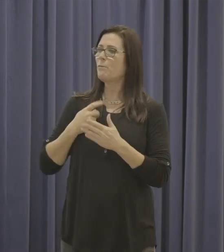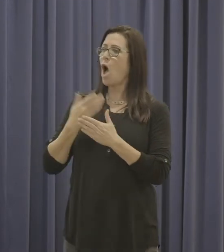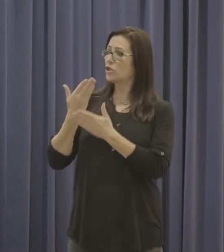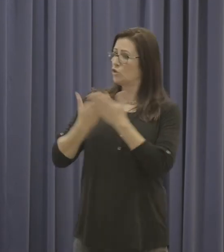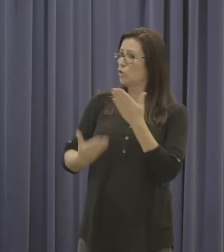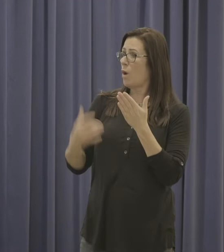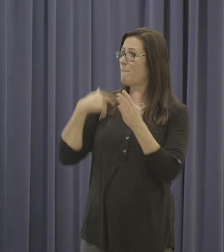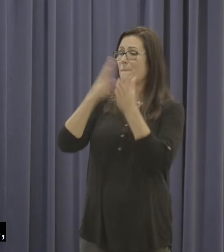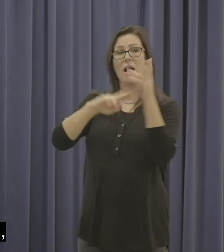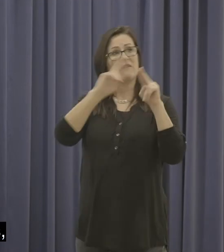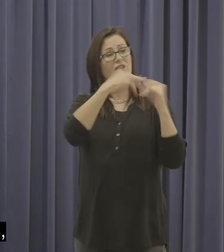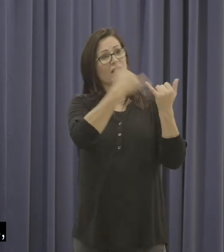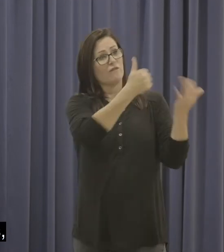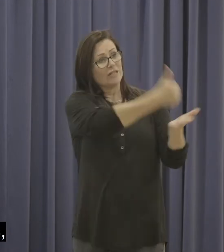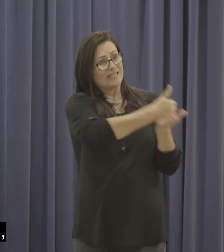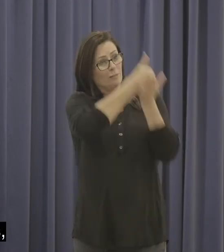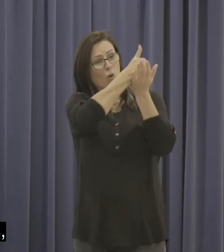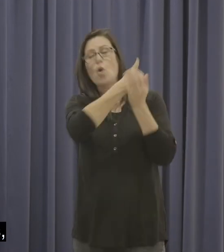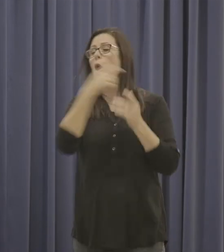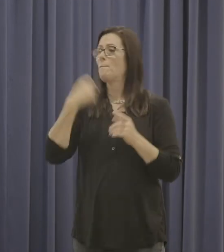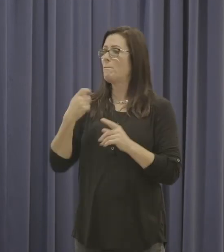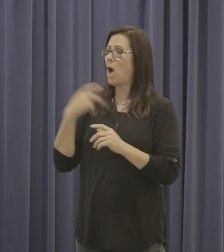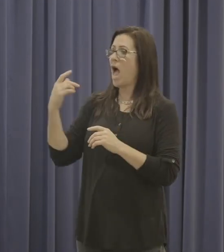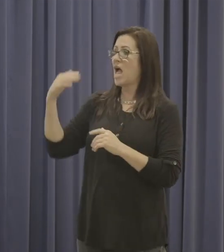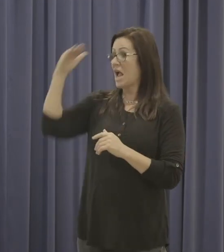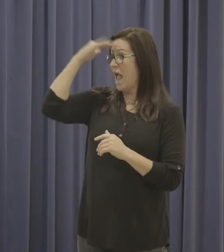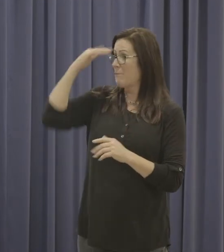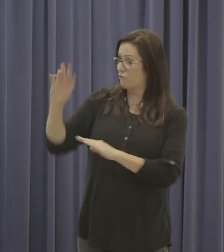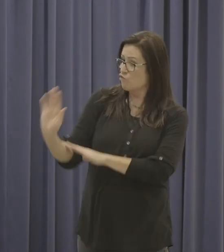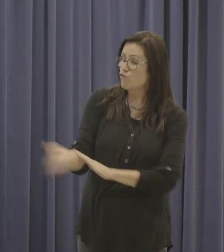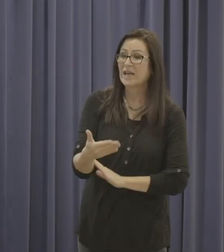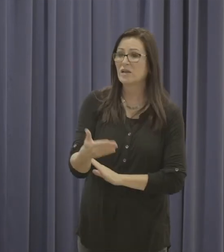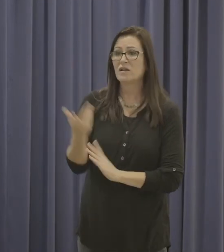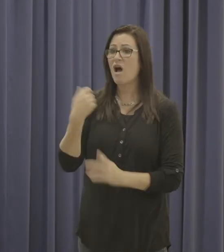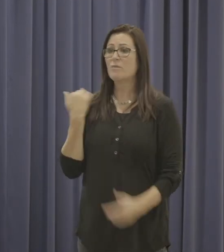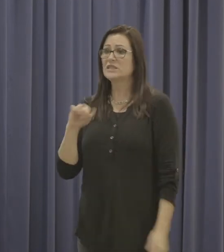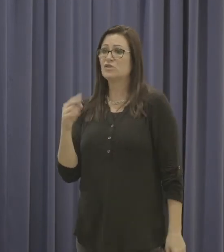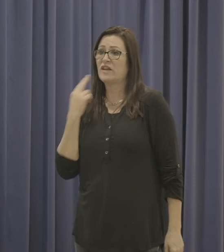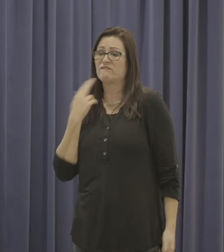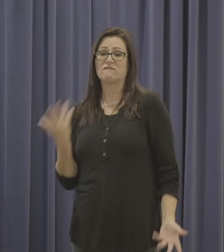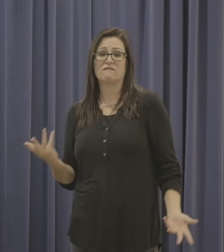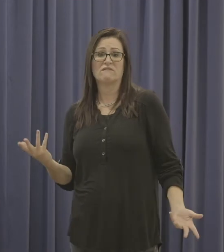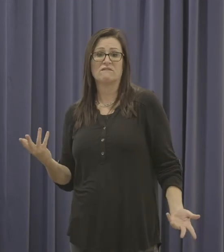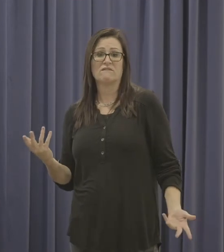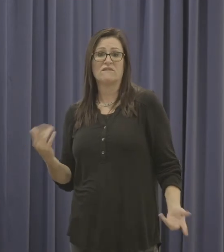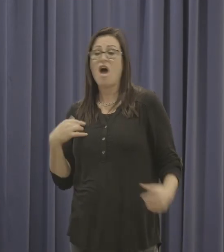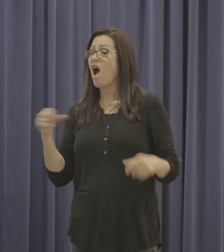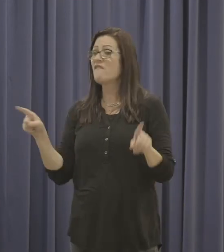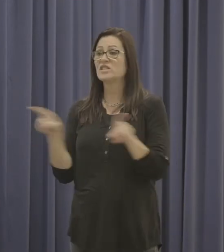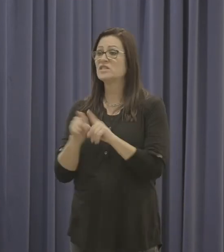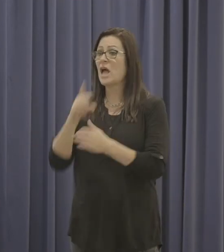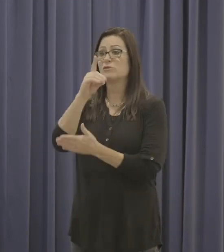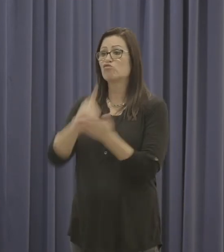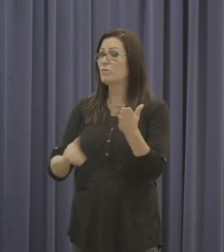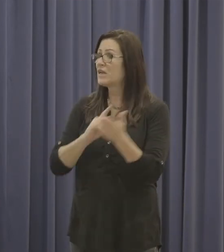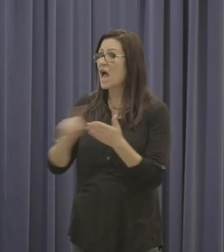supportive parents and captaining cricket teams, I'm still deaf. I have faced the same sort of discrimination and barriers that some